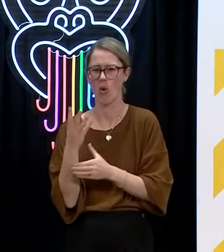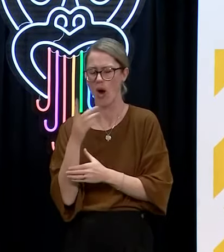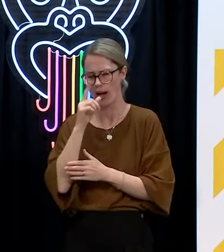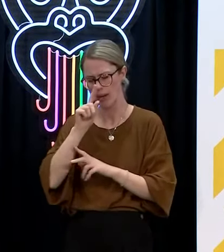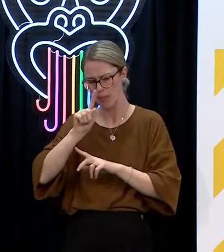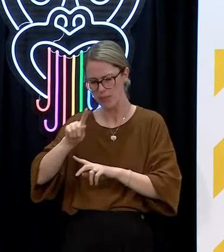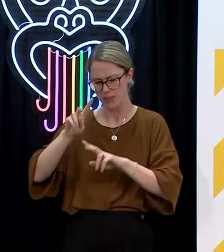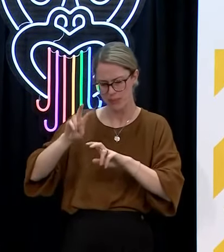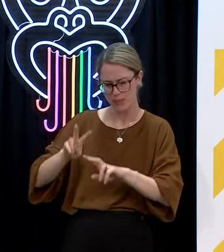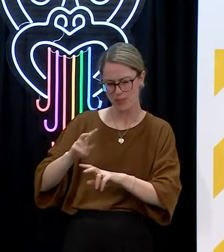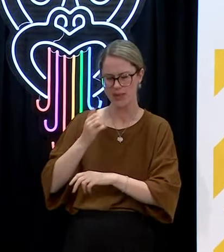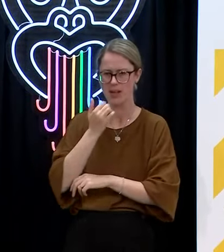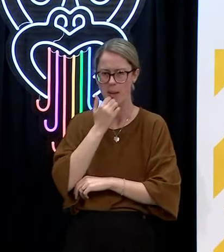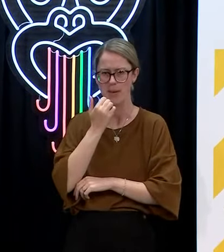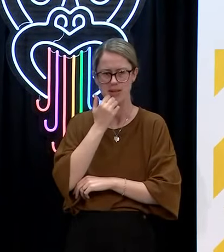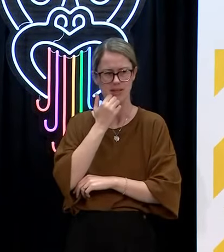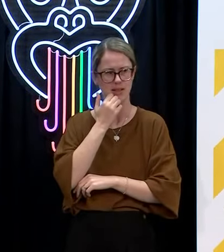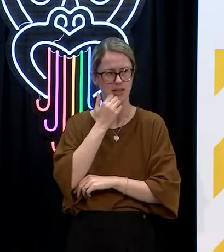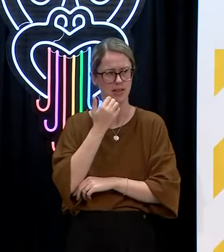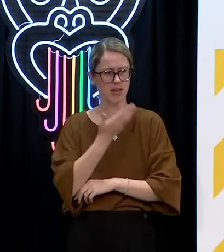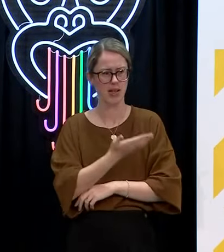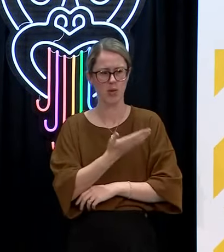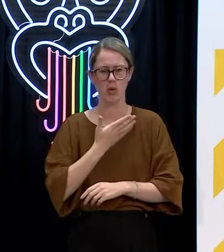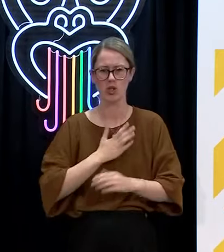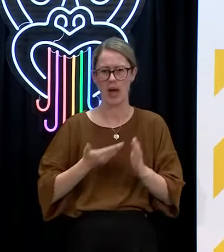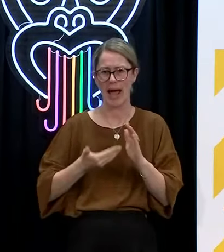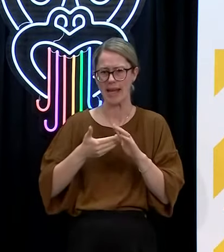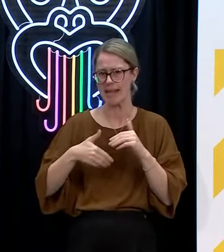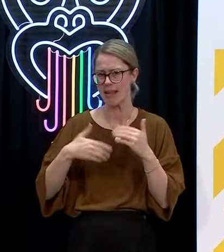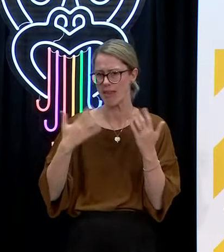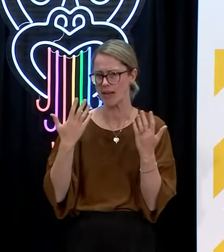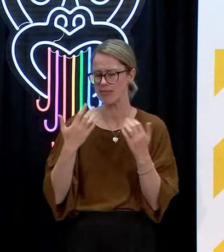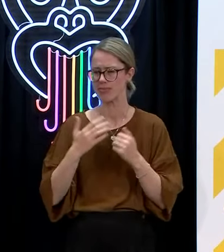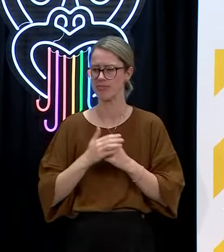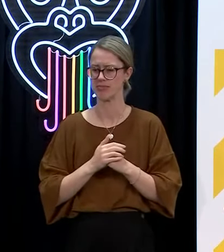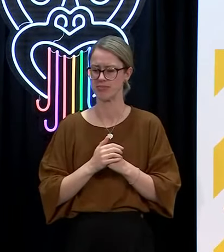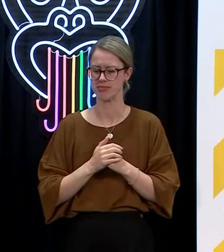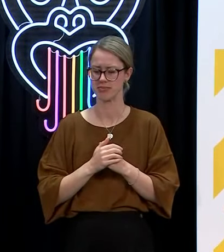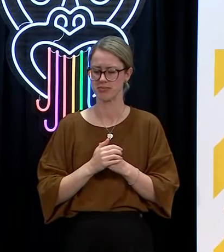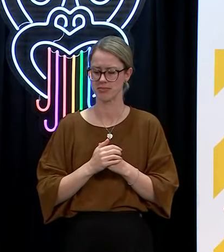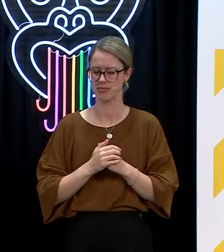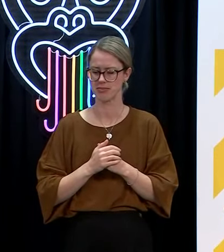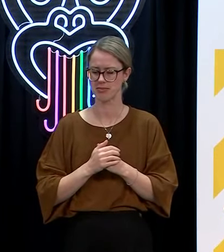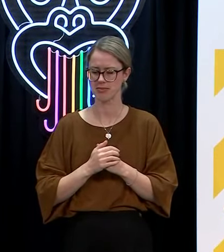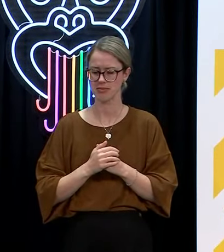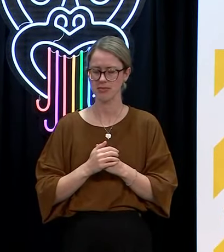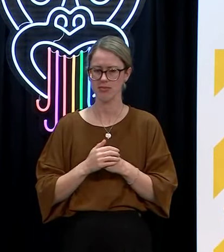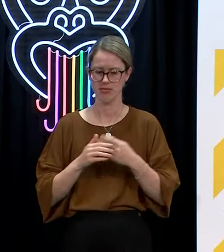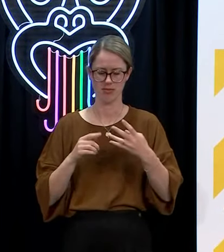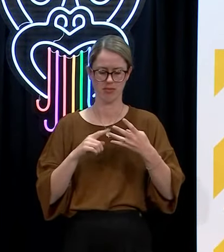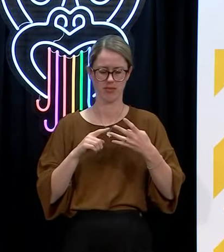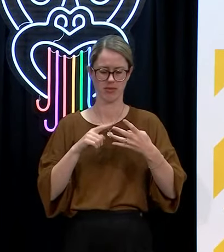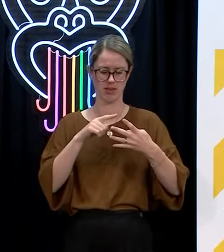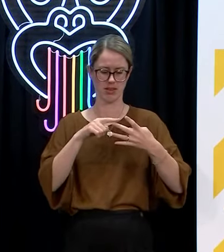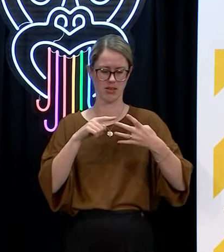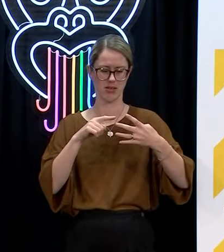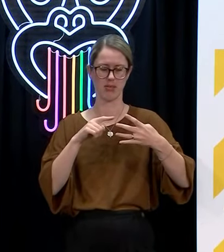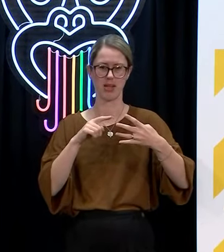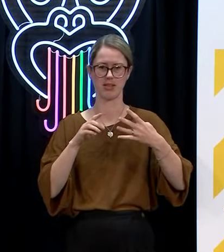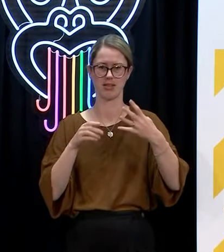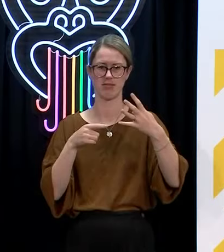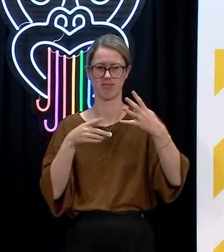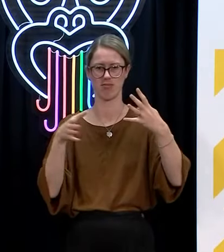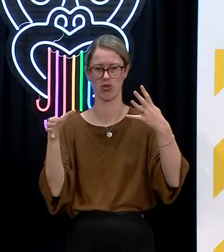go away and sort of crunch that down. I don't know whether the Director General wants to add to that, but I know those earlier groups, of course, are all ultimately subsets of Group